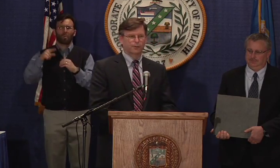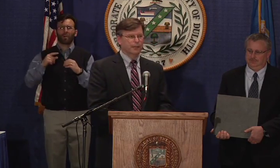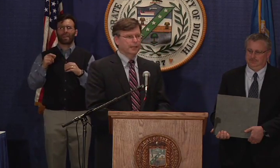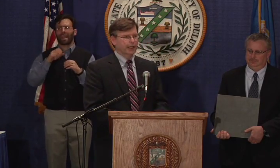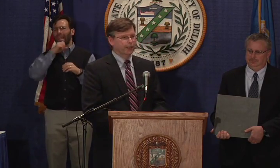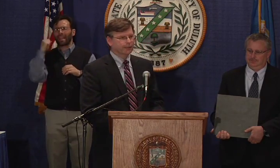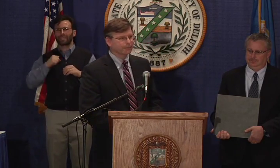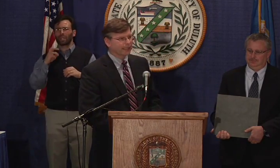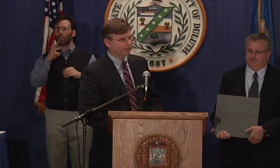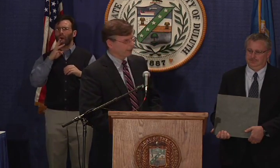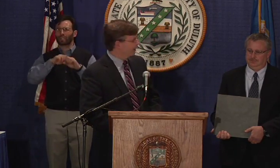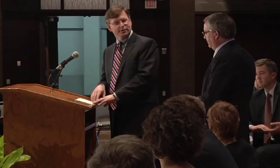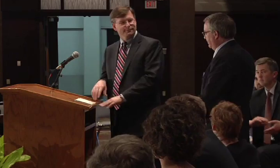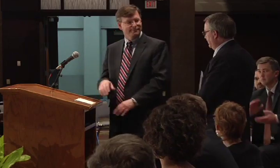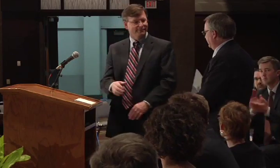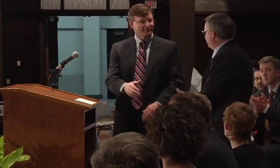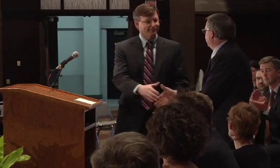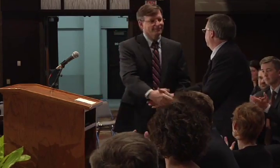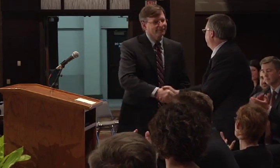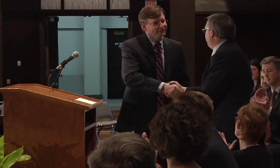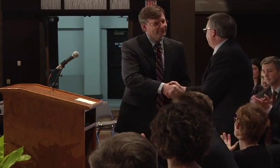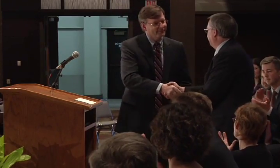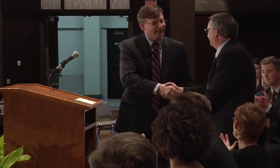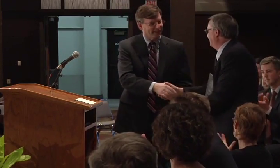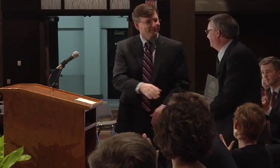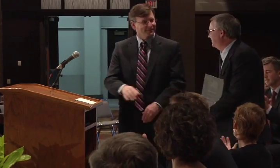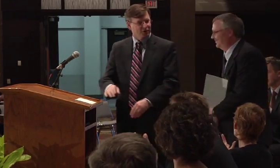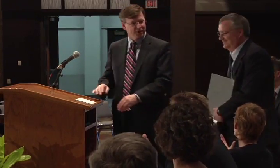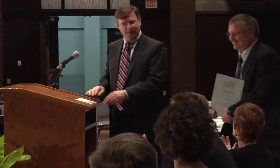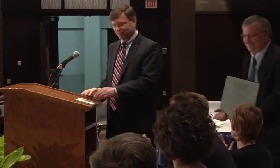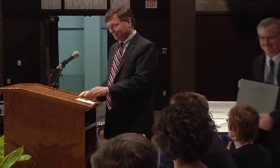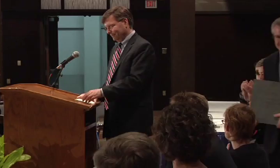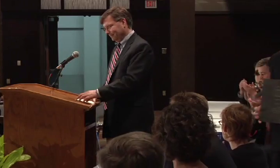in Duluth. Eric, thank you very much.